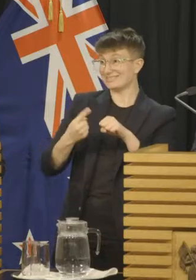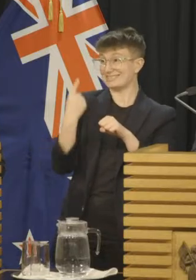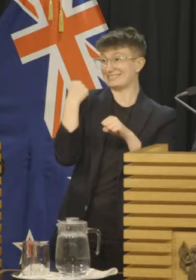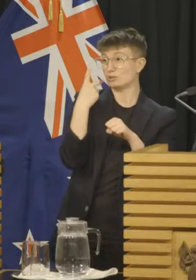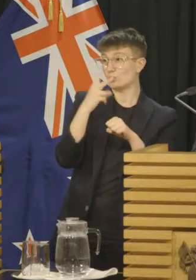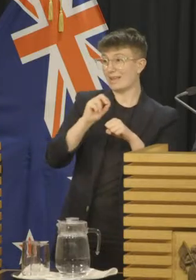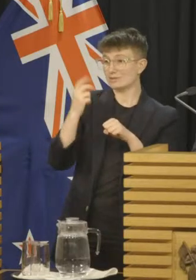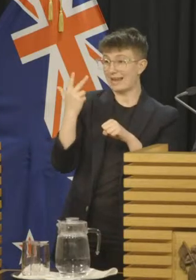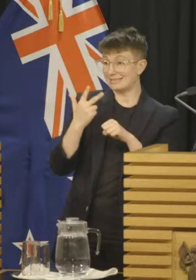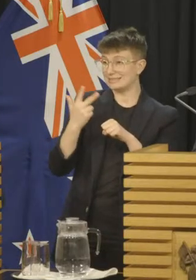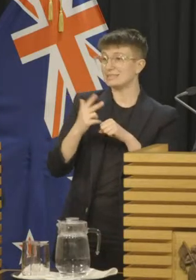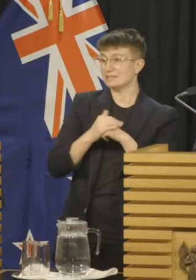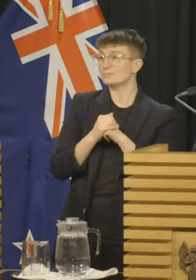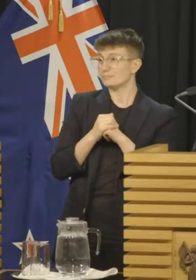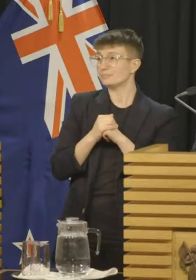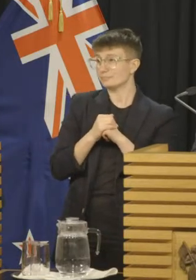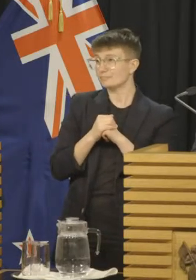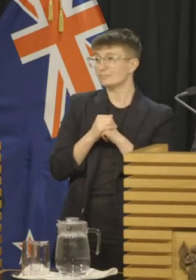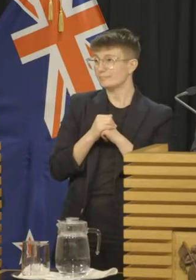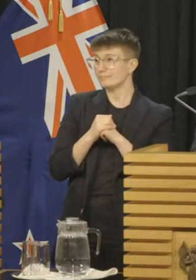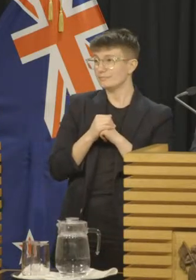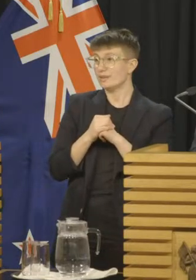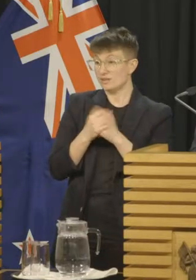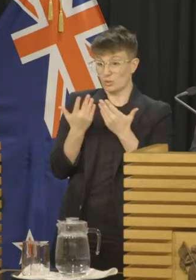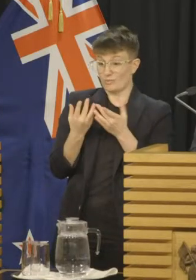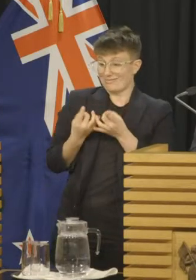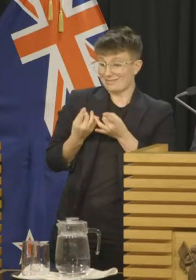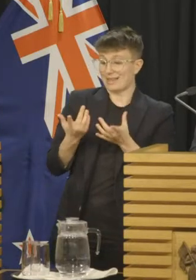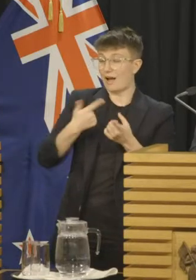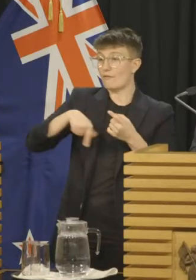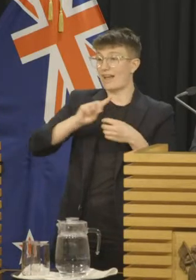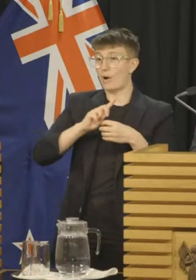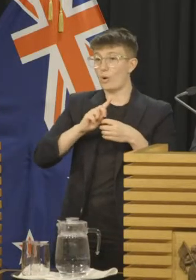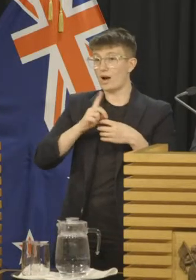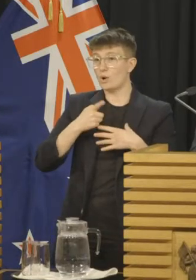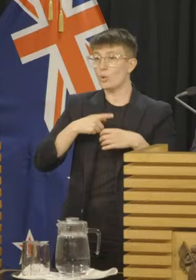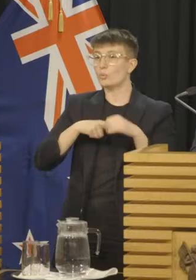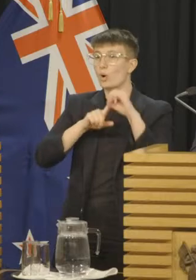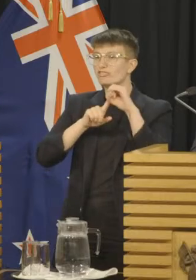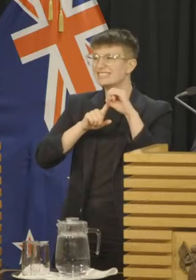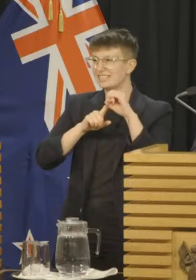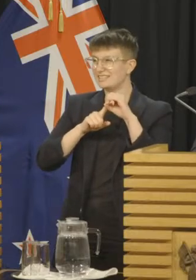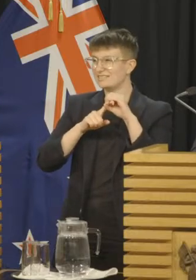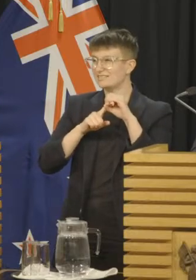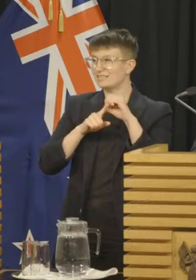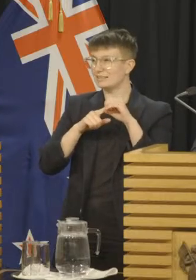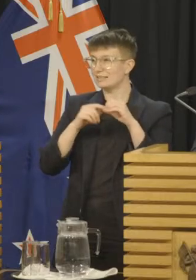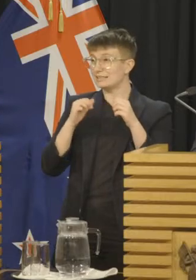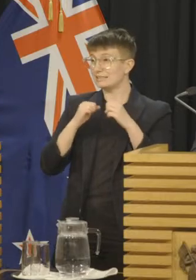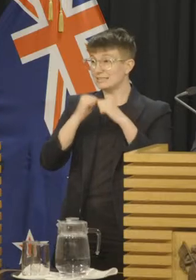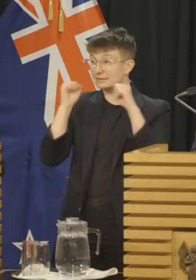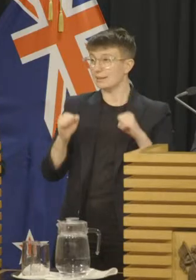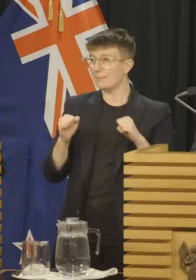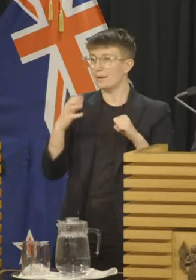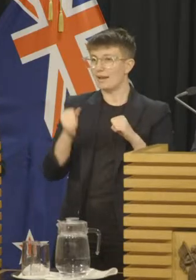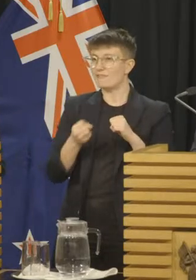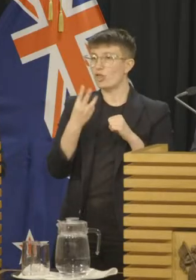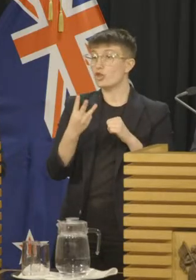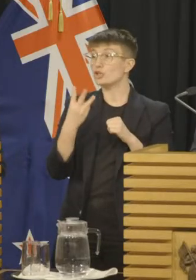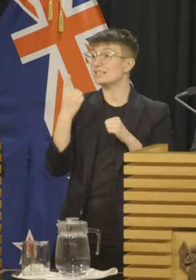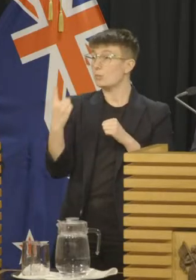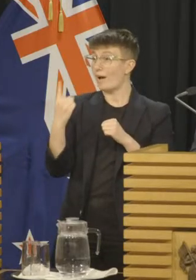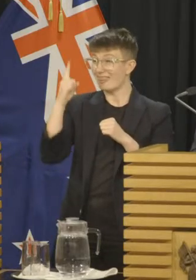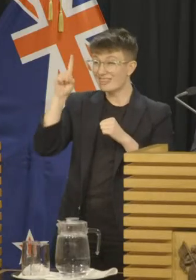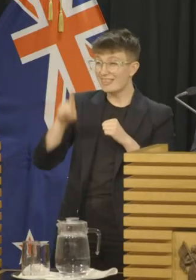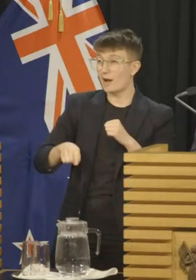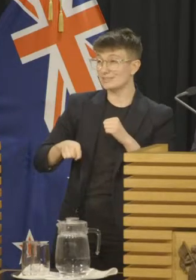in that since we started our quarantine system, we've had a total of 31,000 returning New Zealanders come